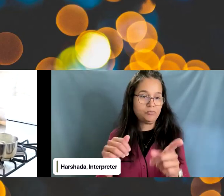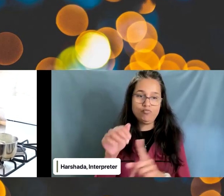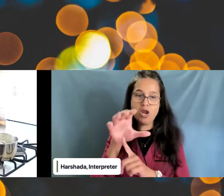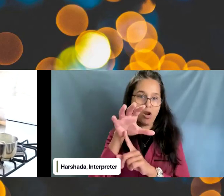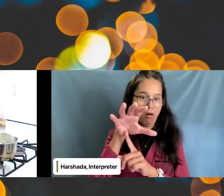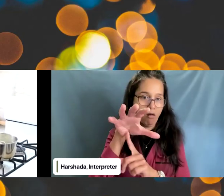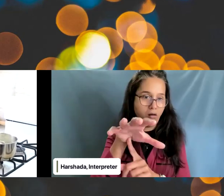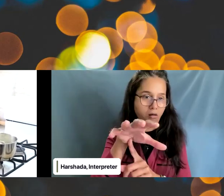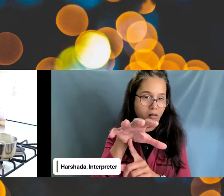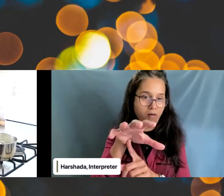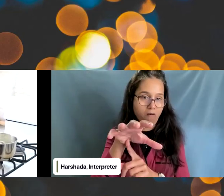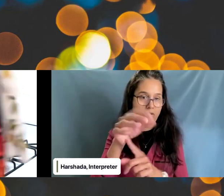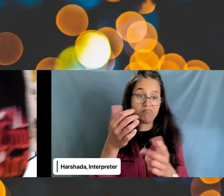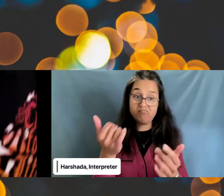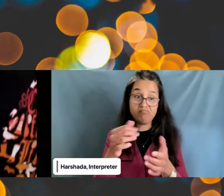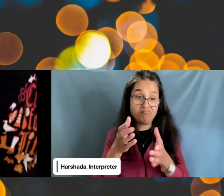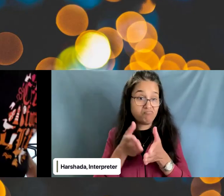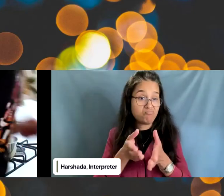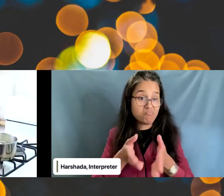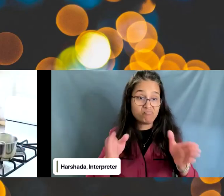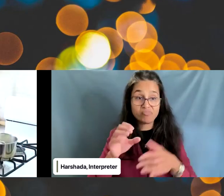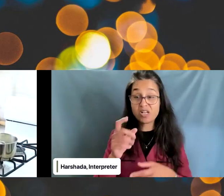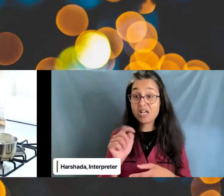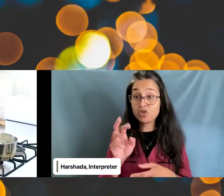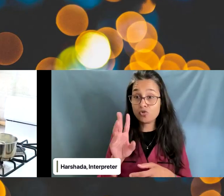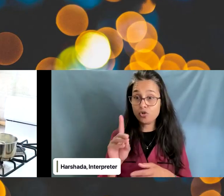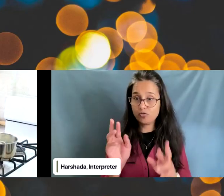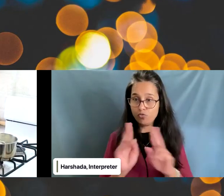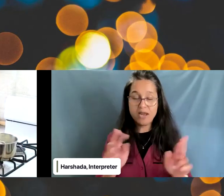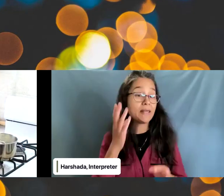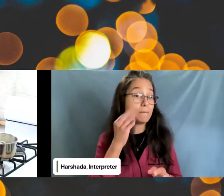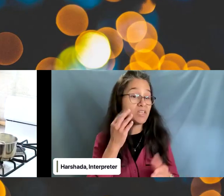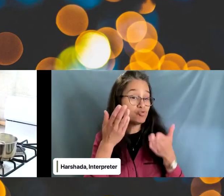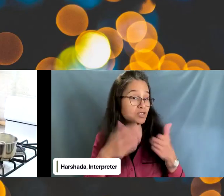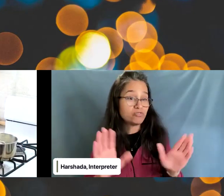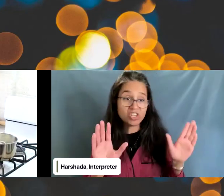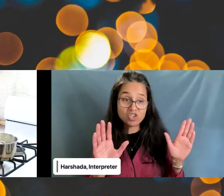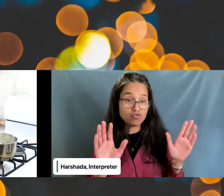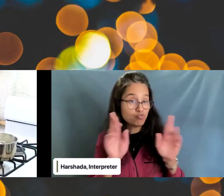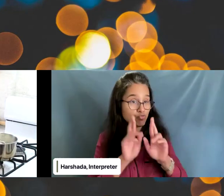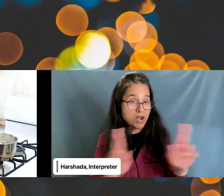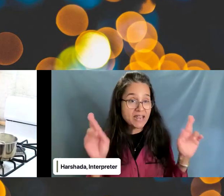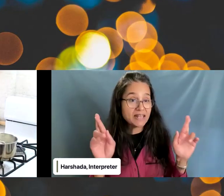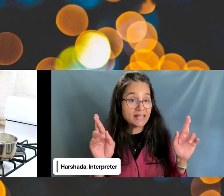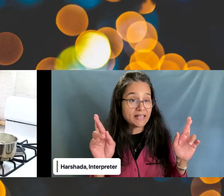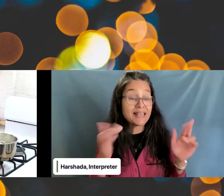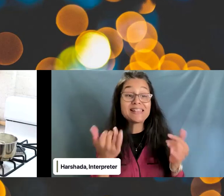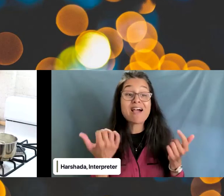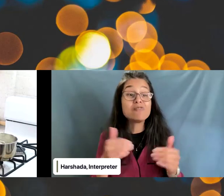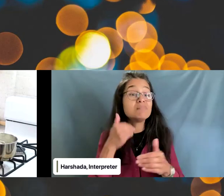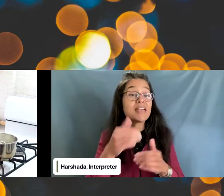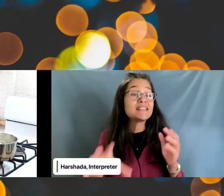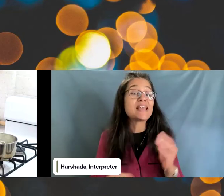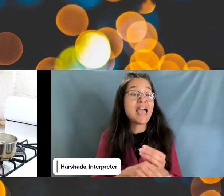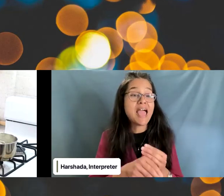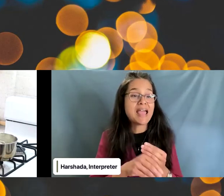What we're gonna do, your custard's ready, your peaches are strained. We're gonna basically put the peaches